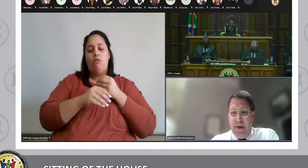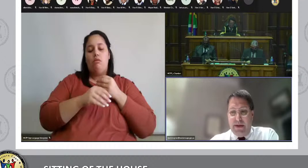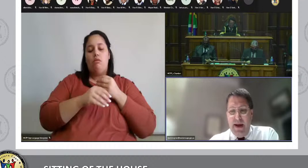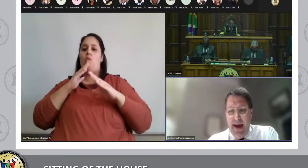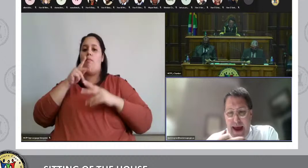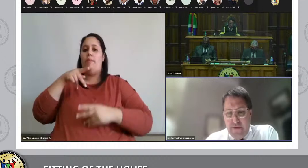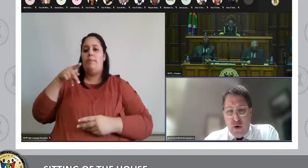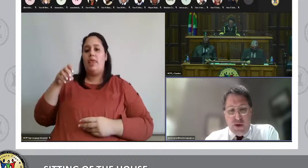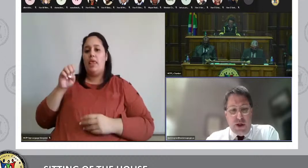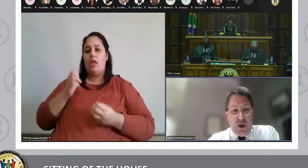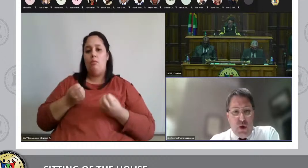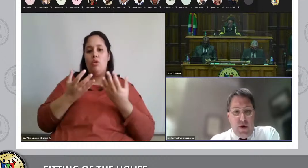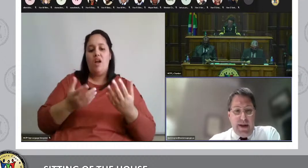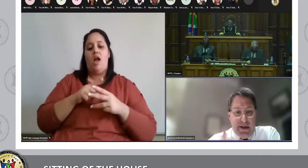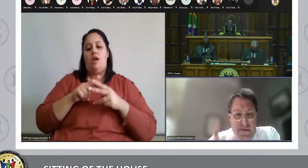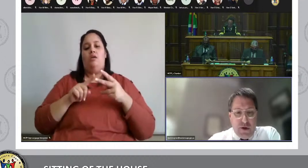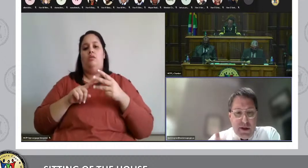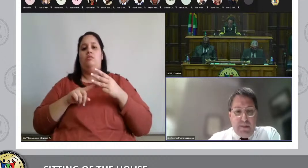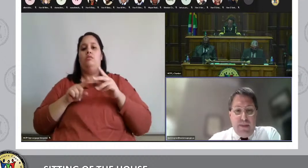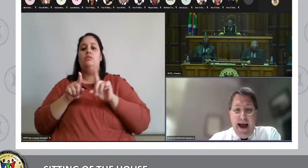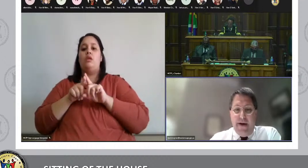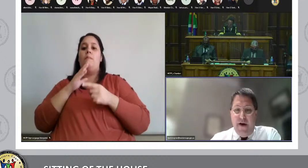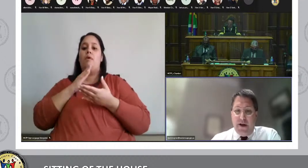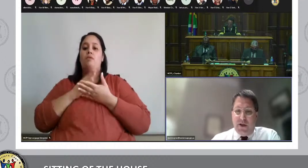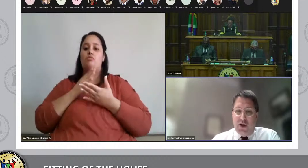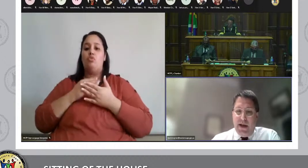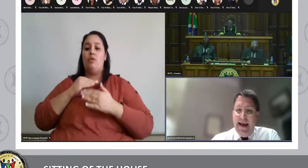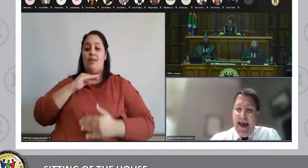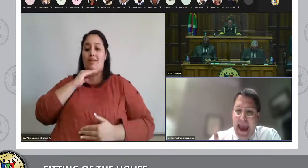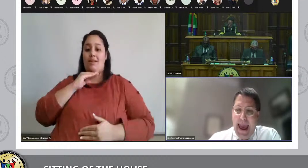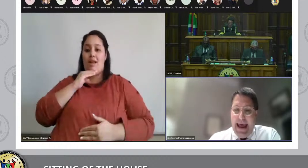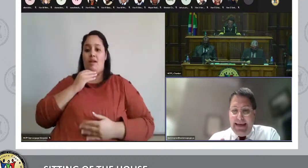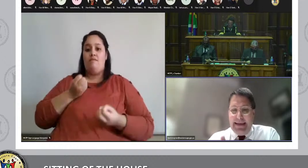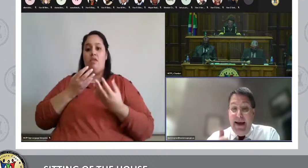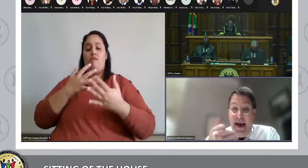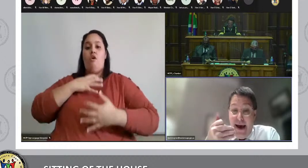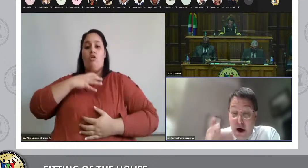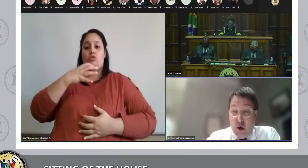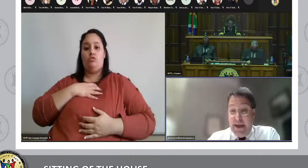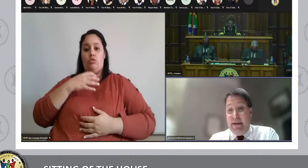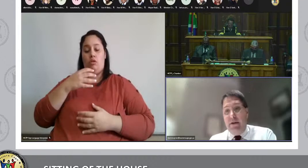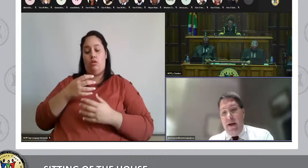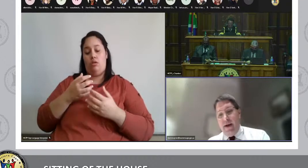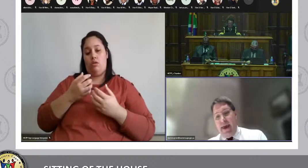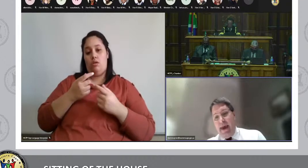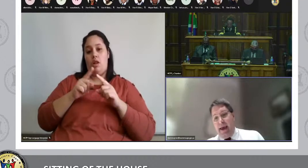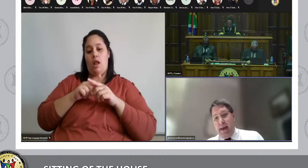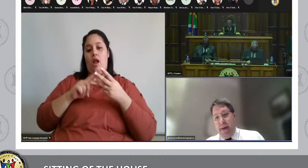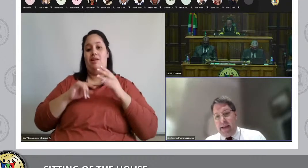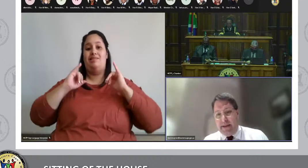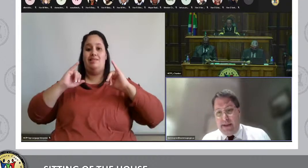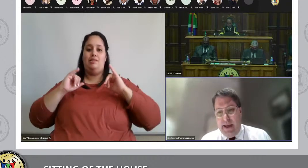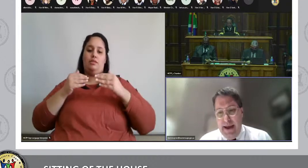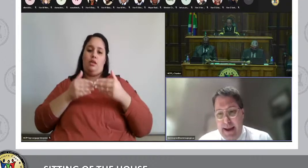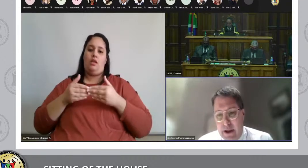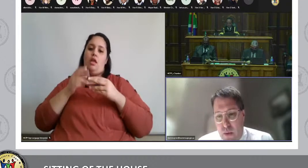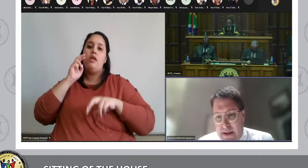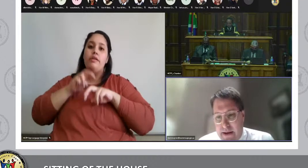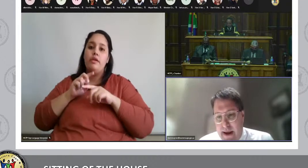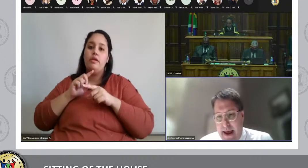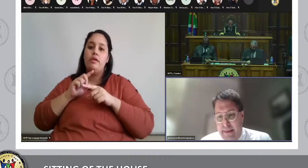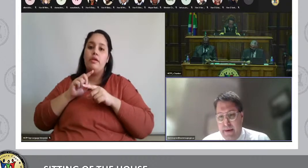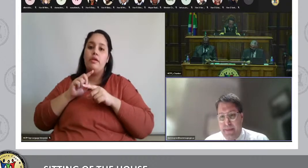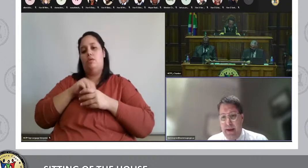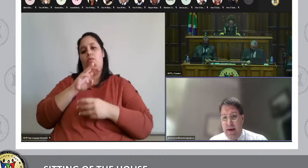protective equipment, and of course on ensuring sufficient supply of oxygen and critical care capacity in